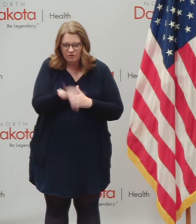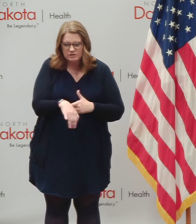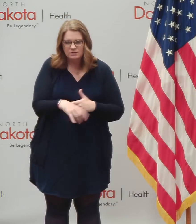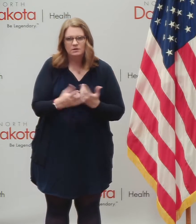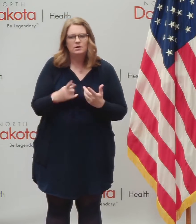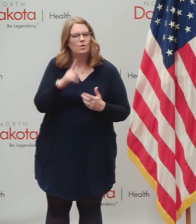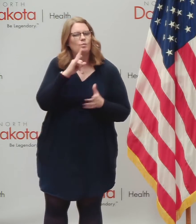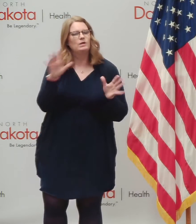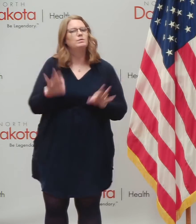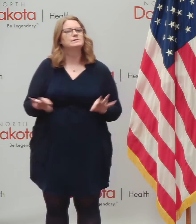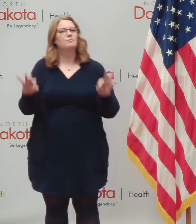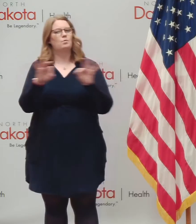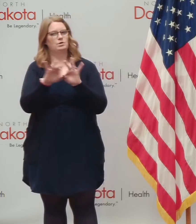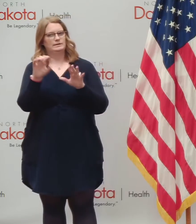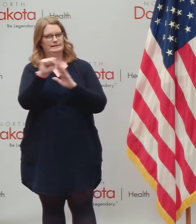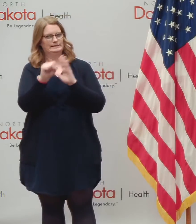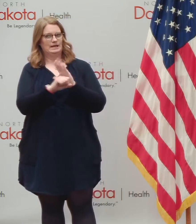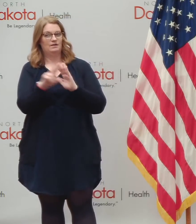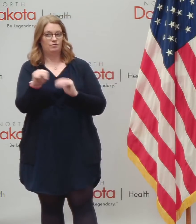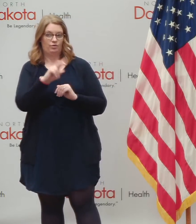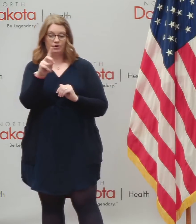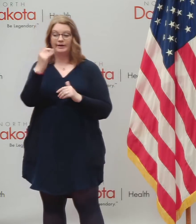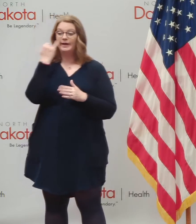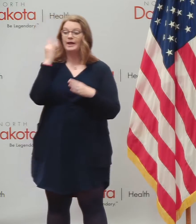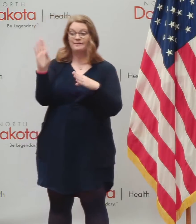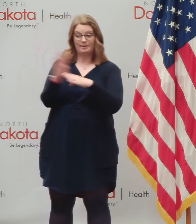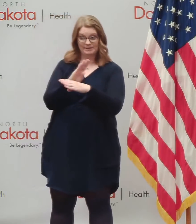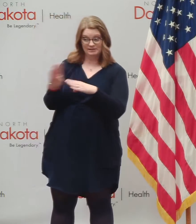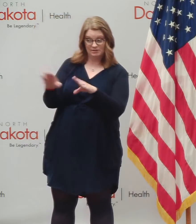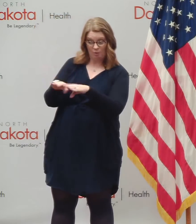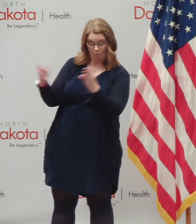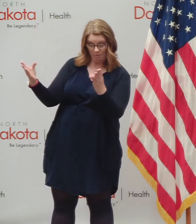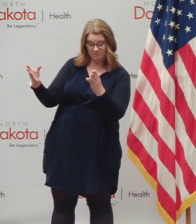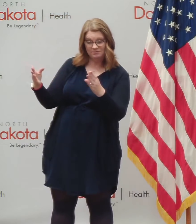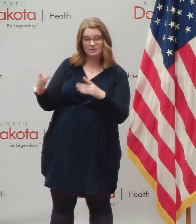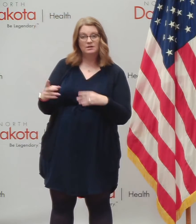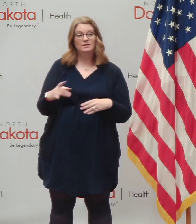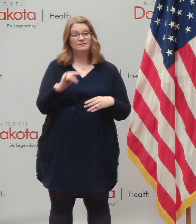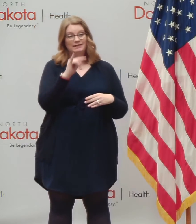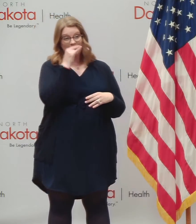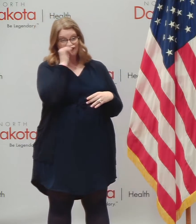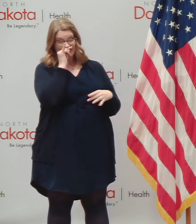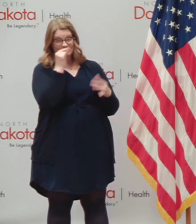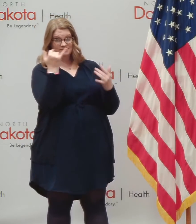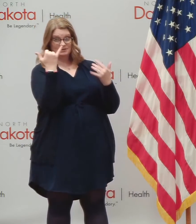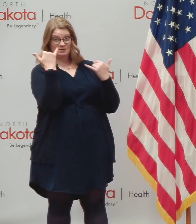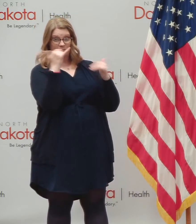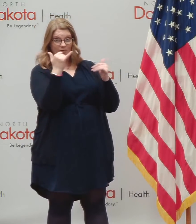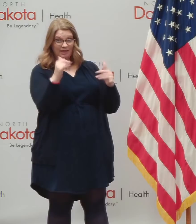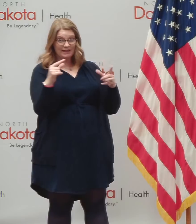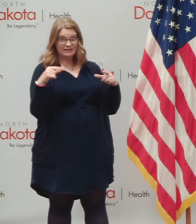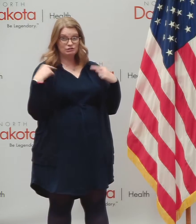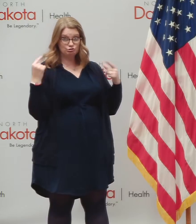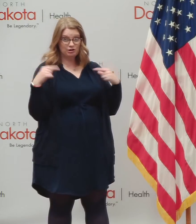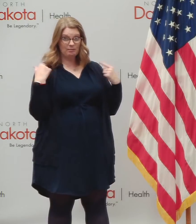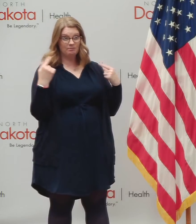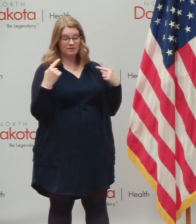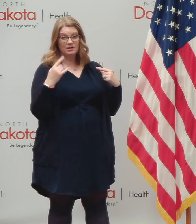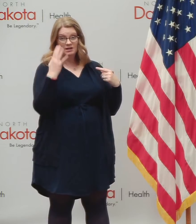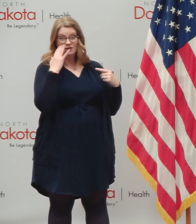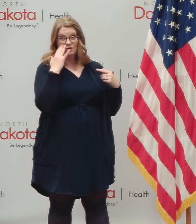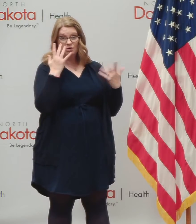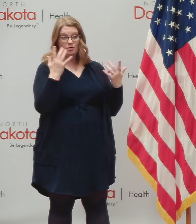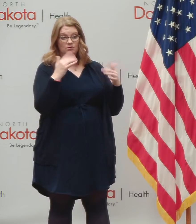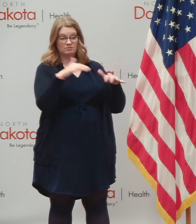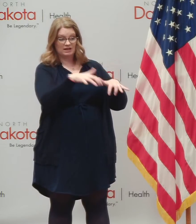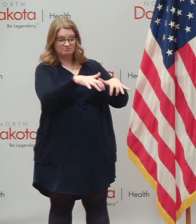North Dakota, if our businesses are going to be open, if we're going to have kids playing in gyms full of spectators with, they might be